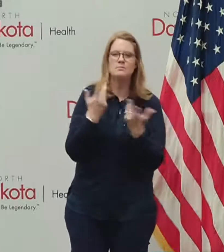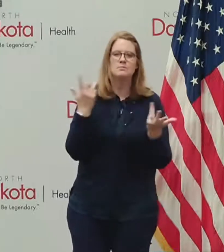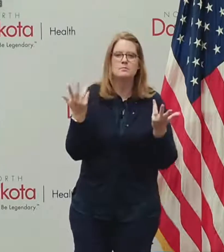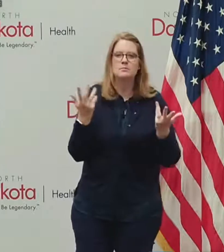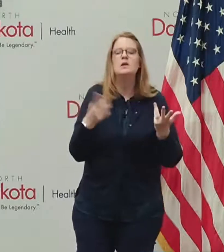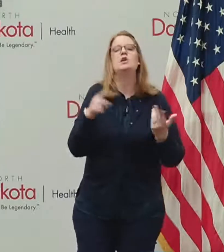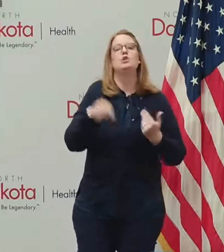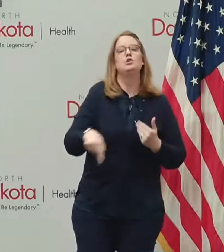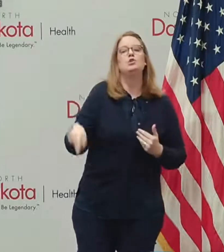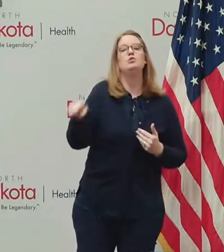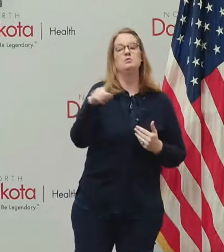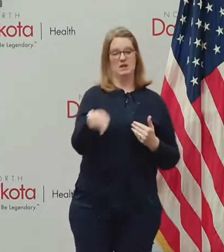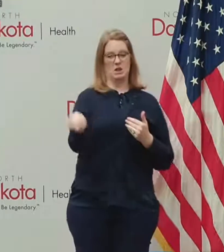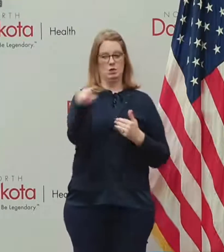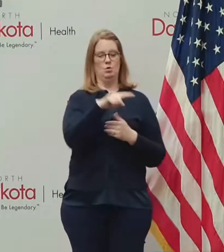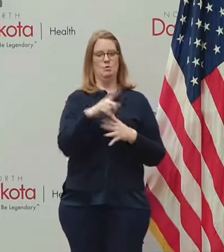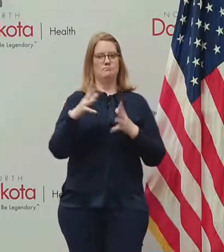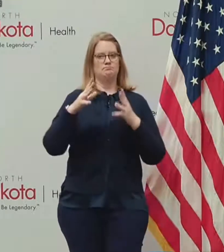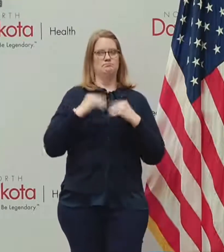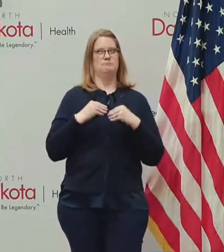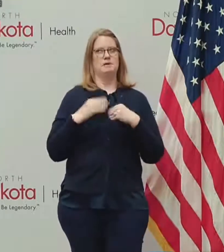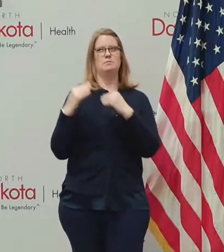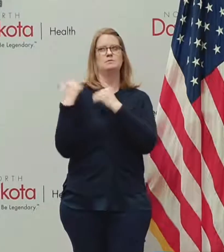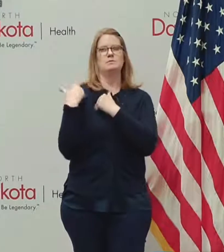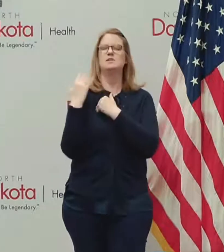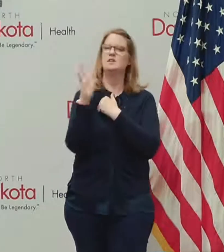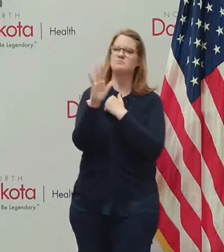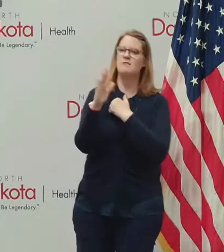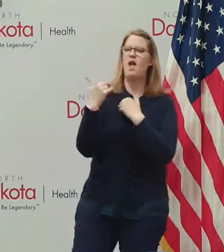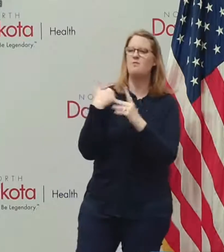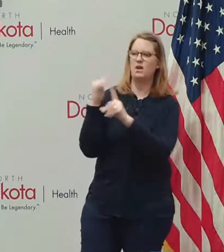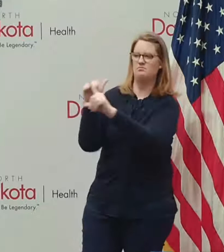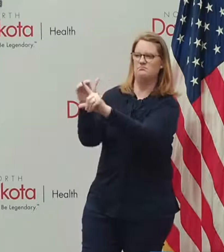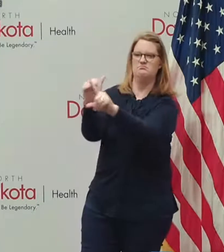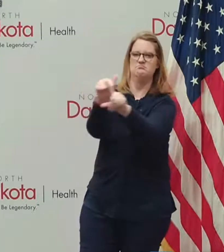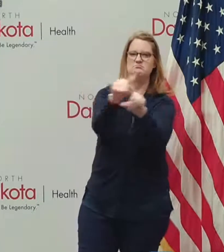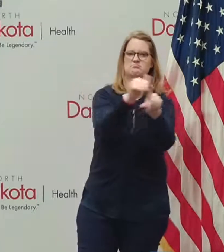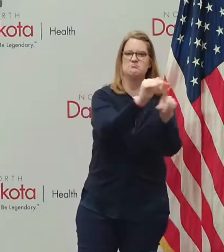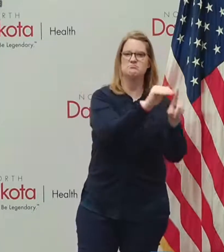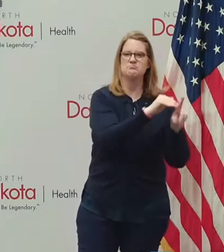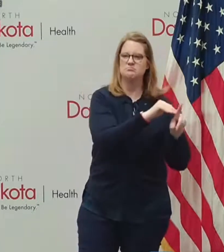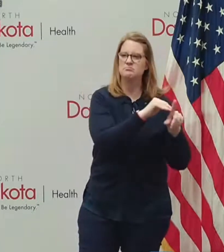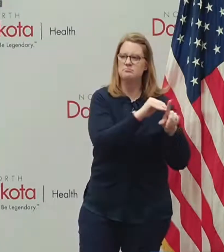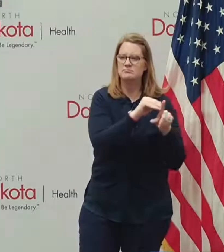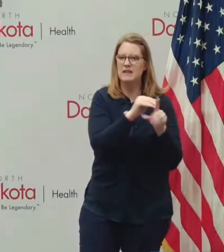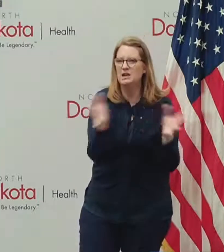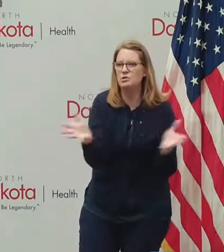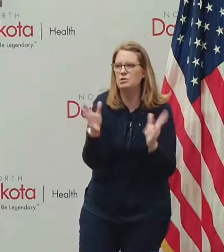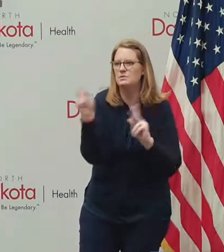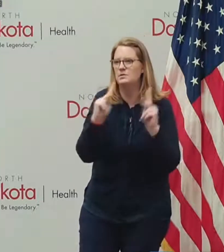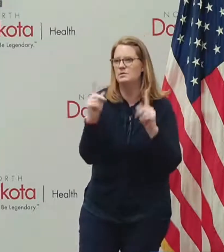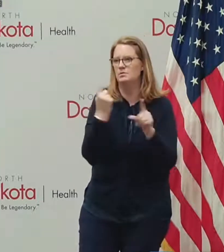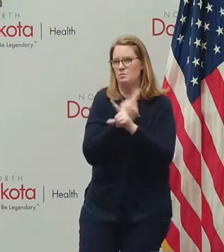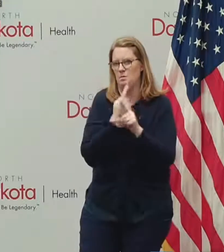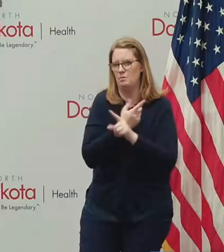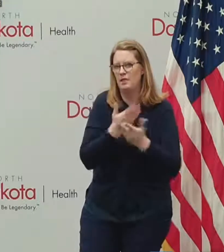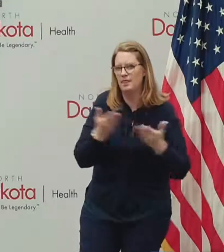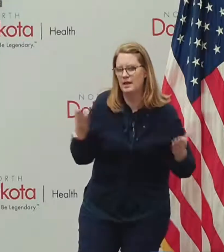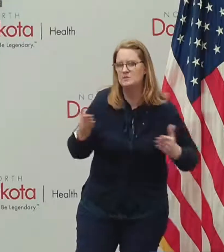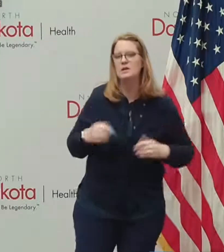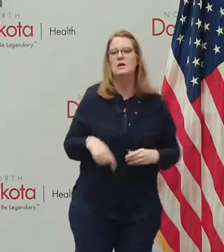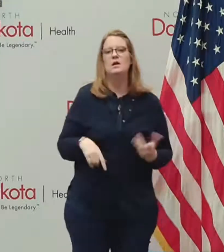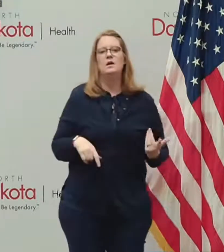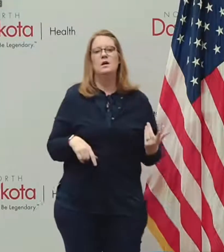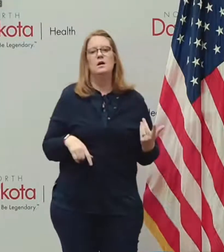helps set the pace, that helps slow the spread and keep everybody safe. And particularly if we're looking for things we love, I think we all know that we